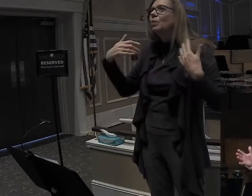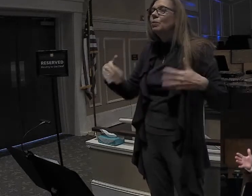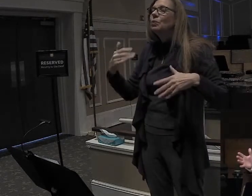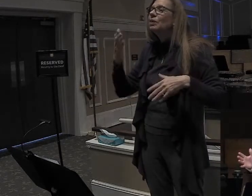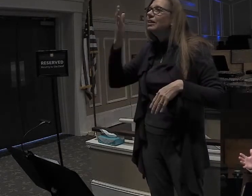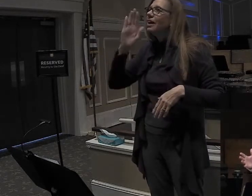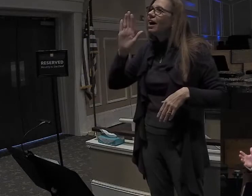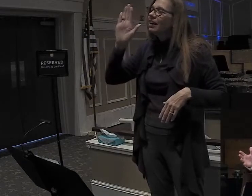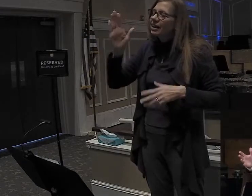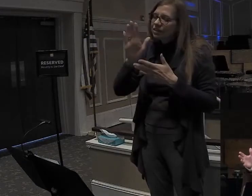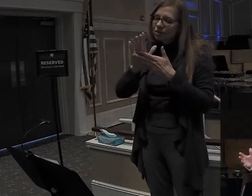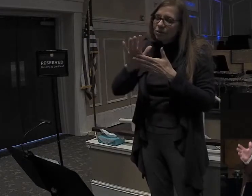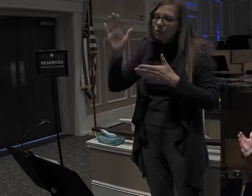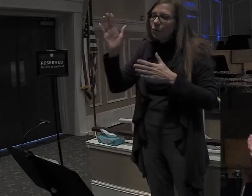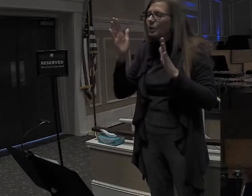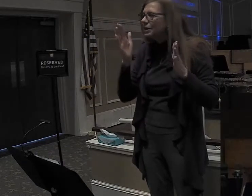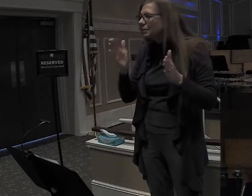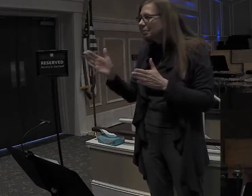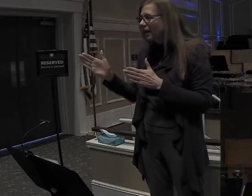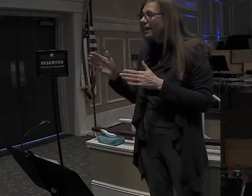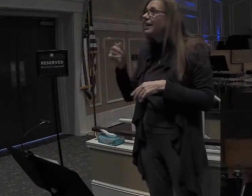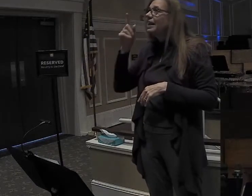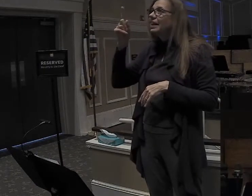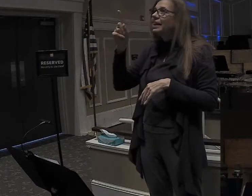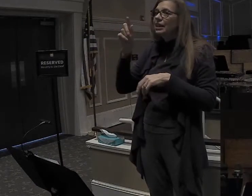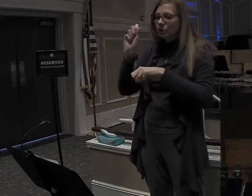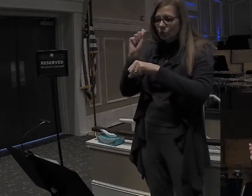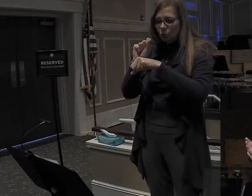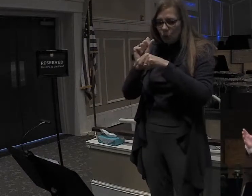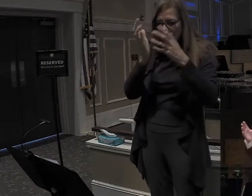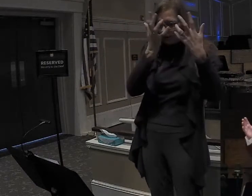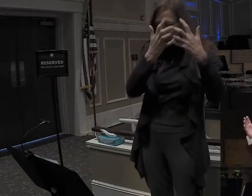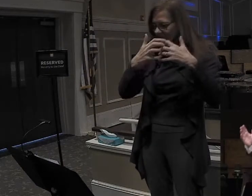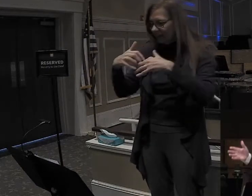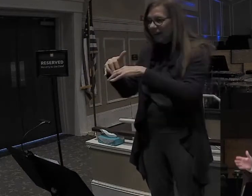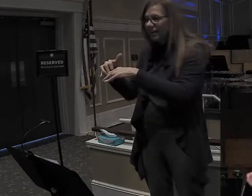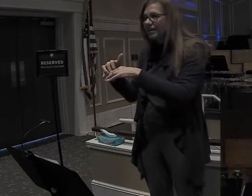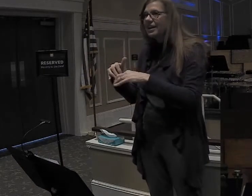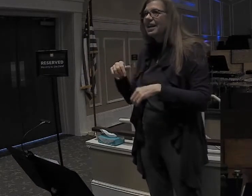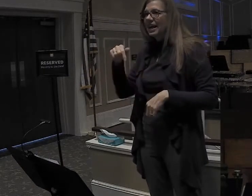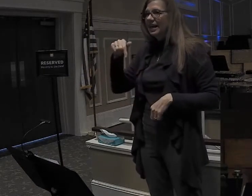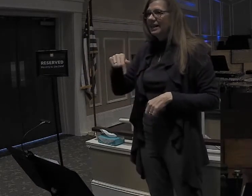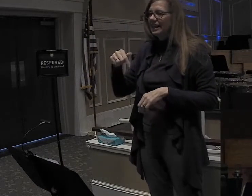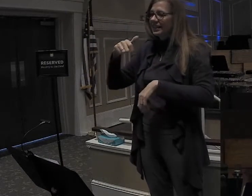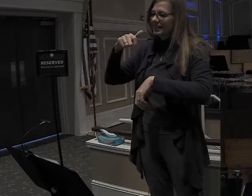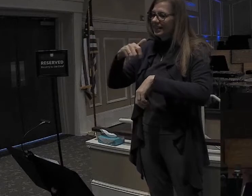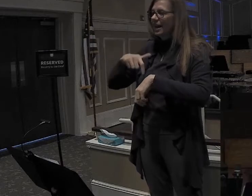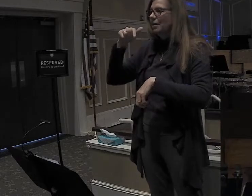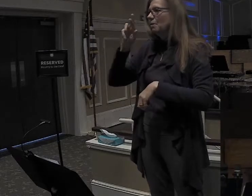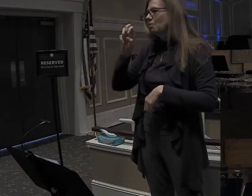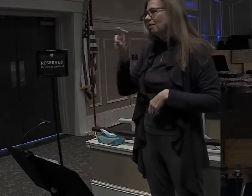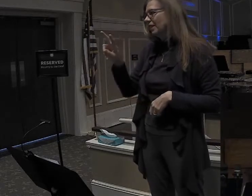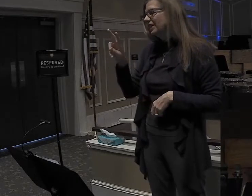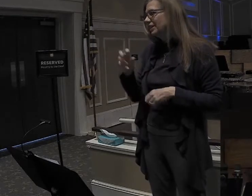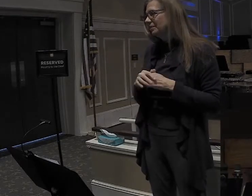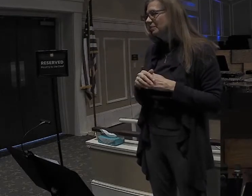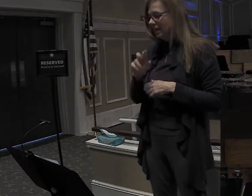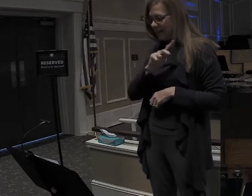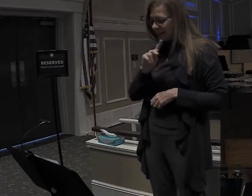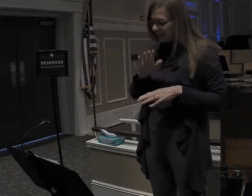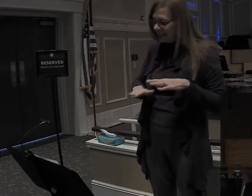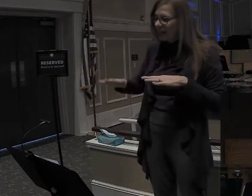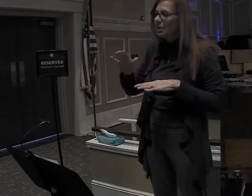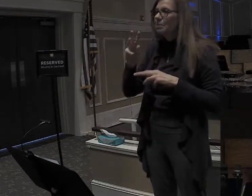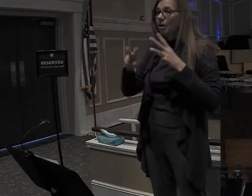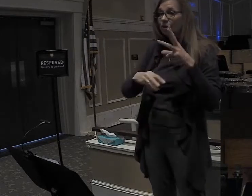of God that is being worked out today, and at this point in Revelation, the kingdom of the world